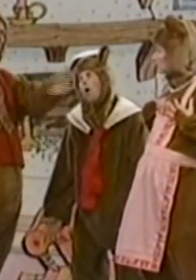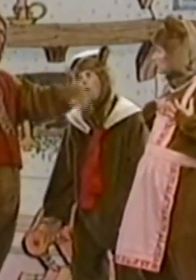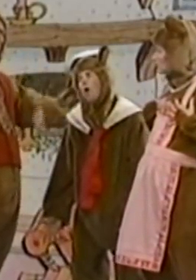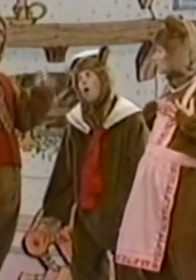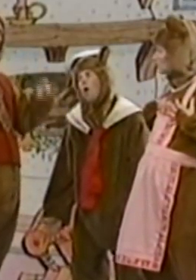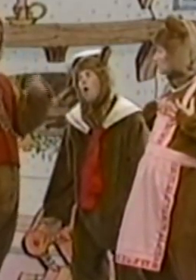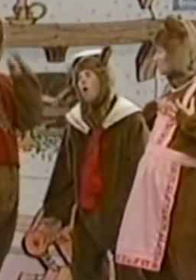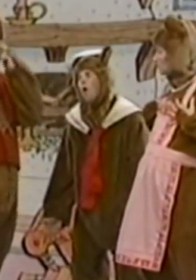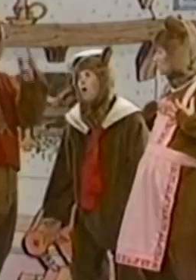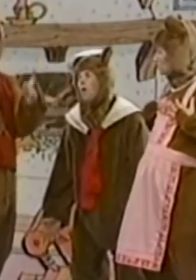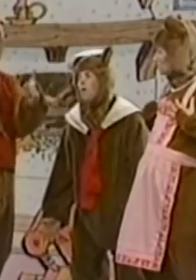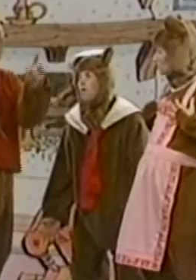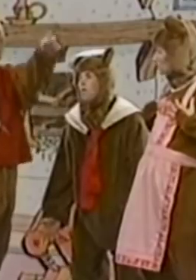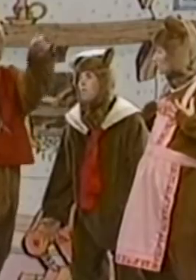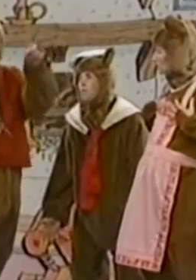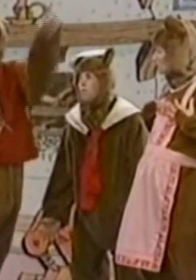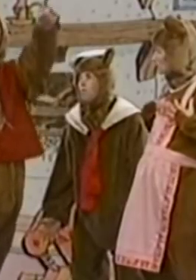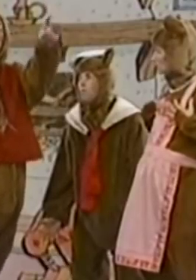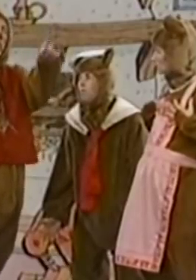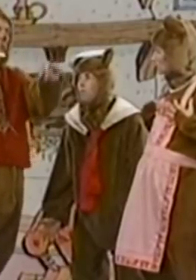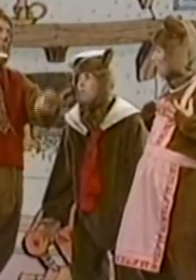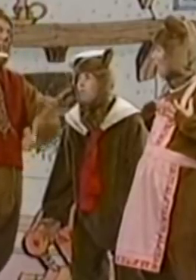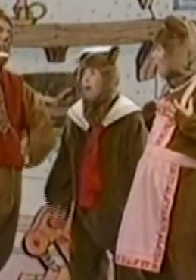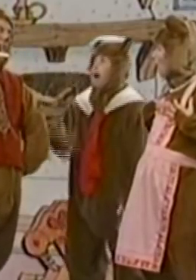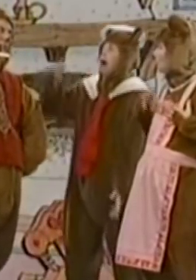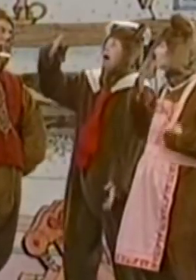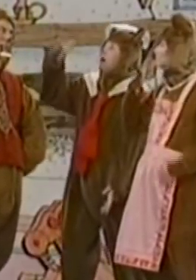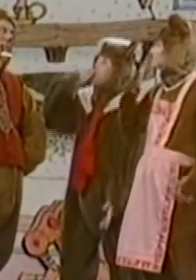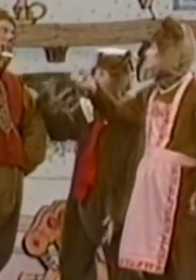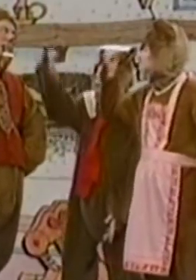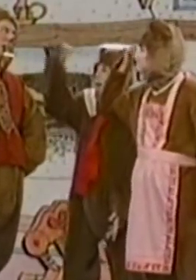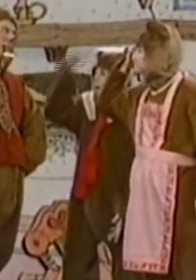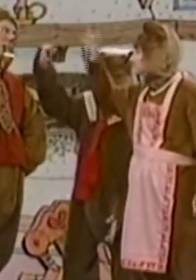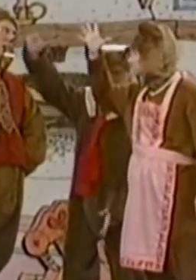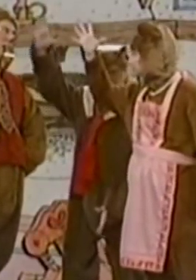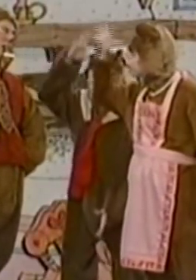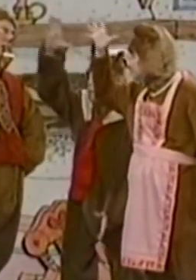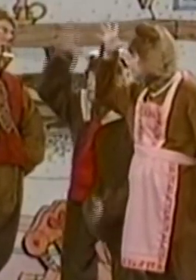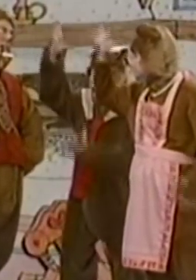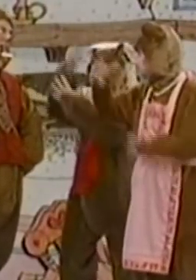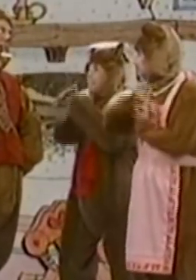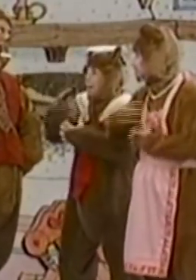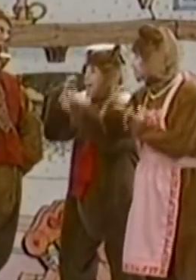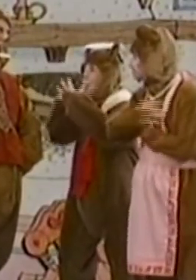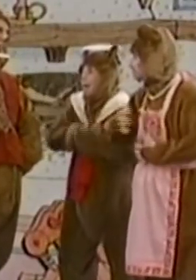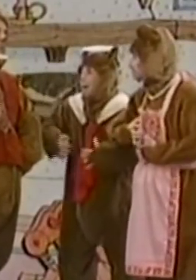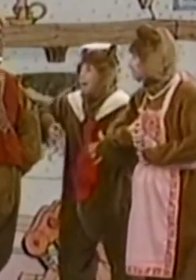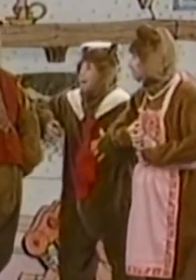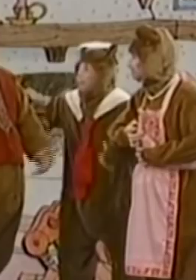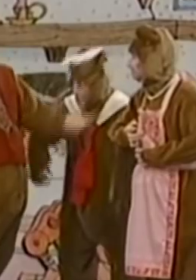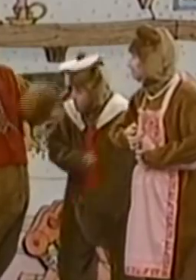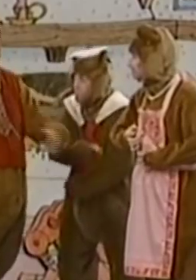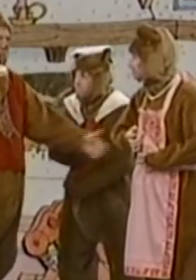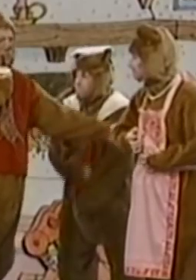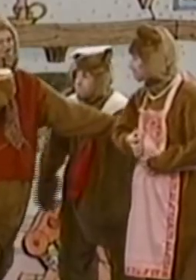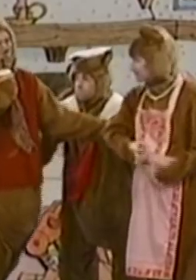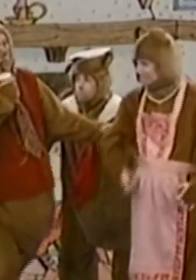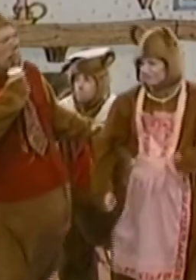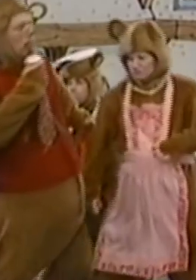Maybe we should look upstairs, said Papa Bear. Good idea, Papa Bear, said Mama Bear and Baby